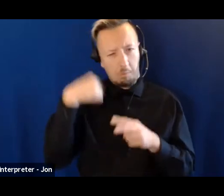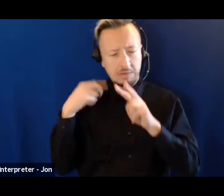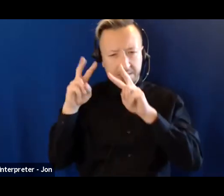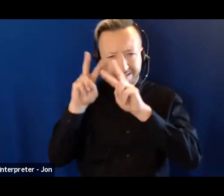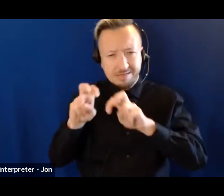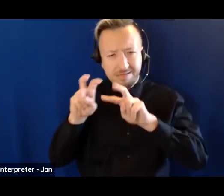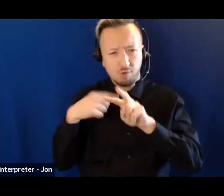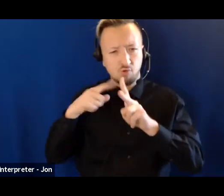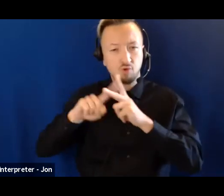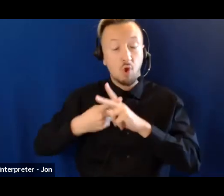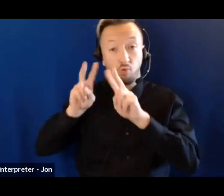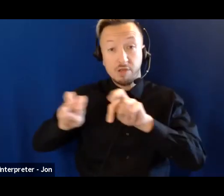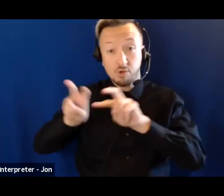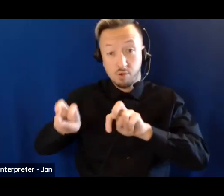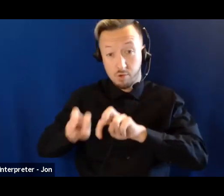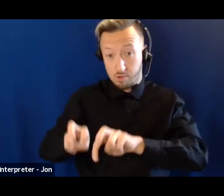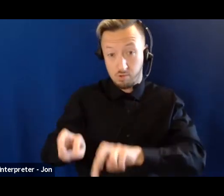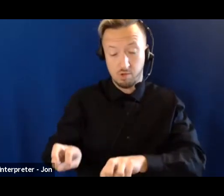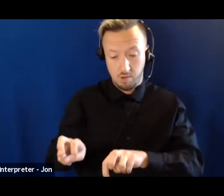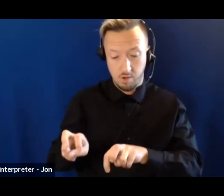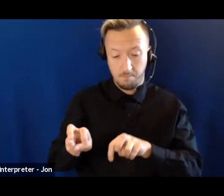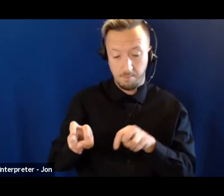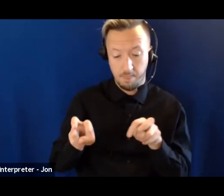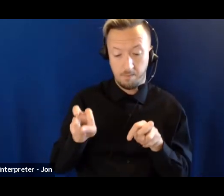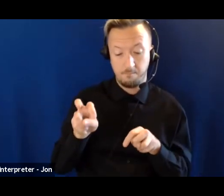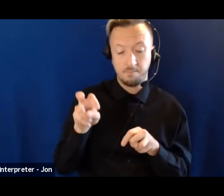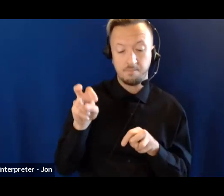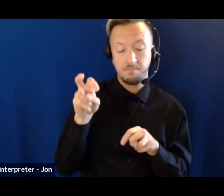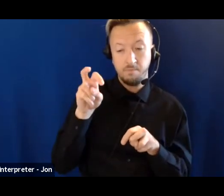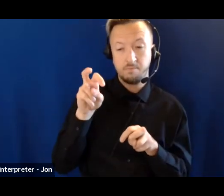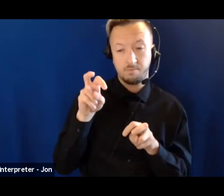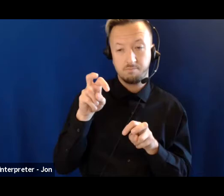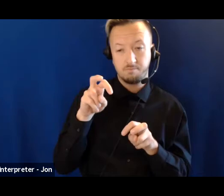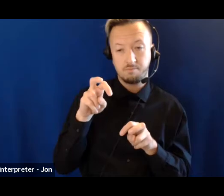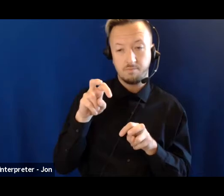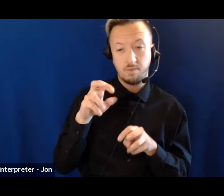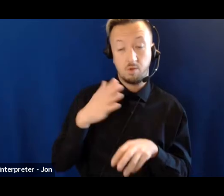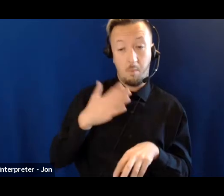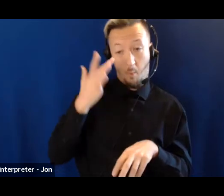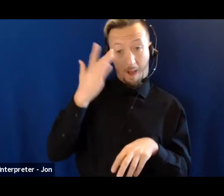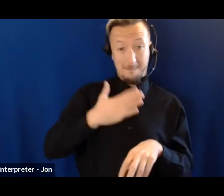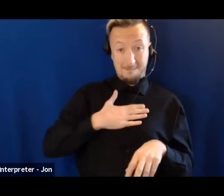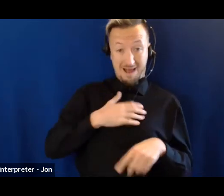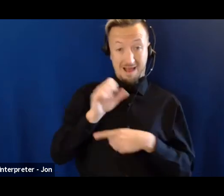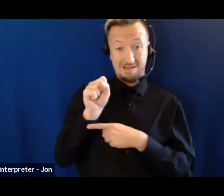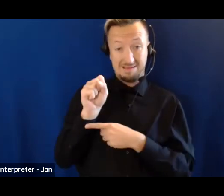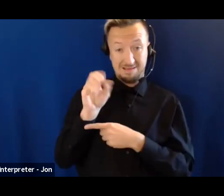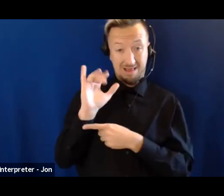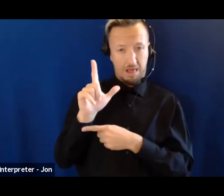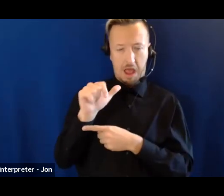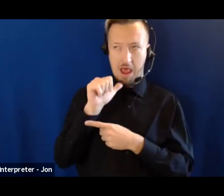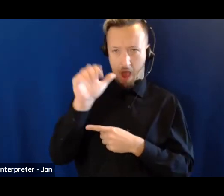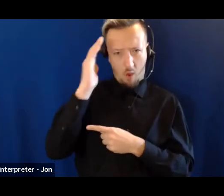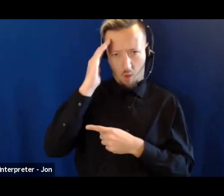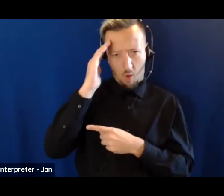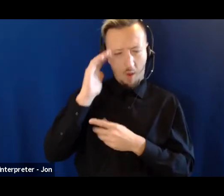how our silk was technically established. It's been very interesting to go back and